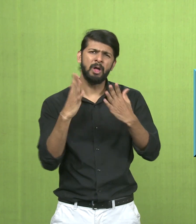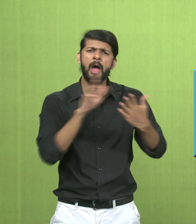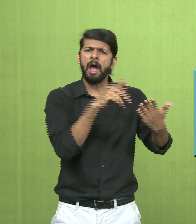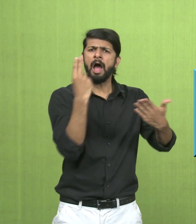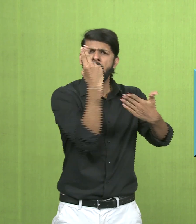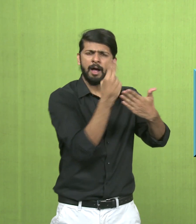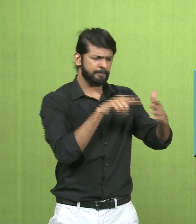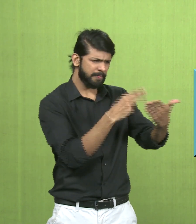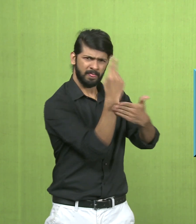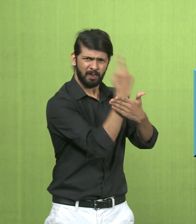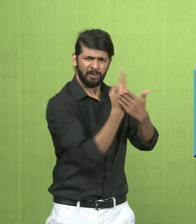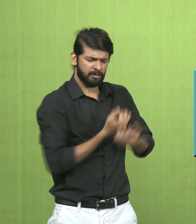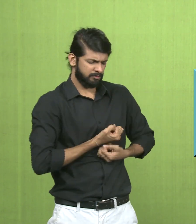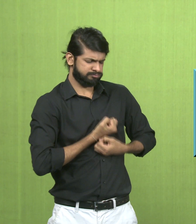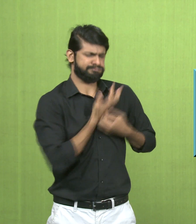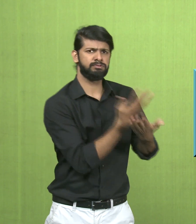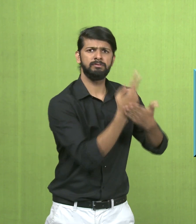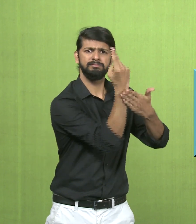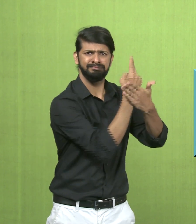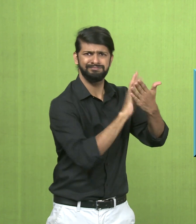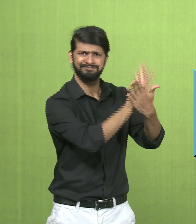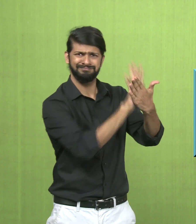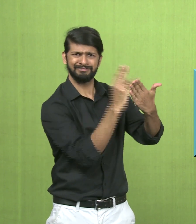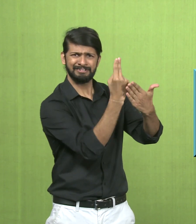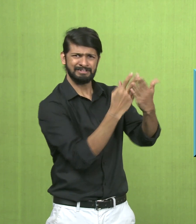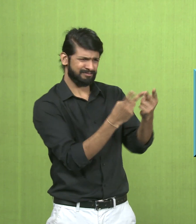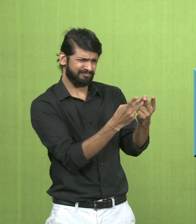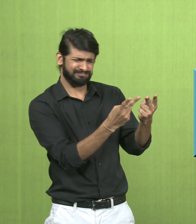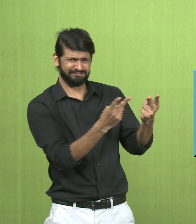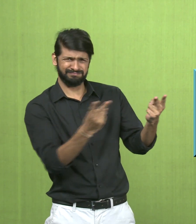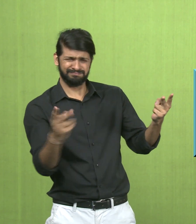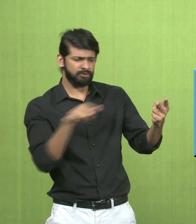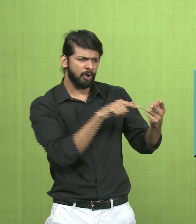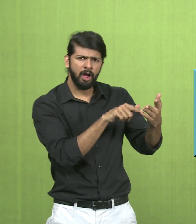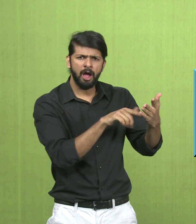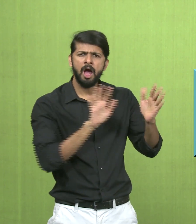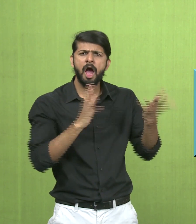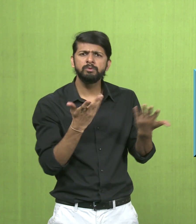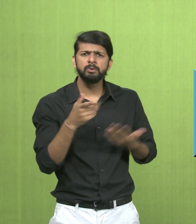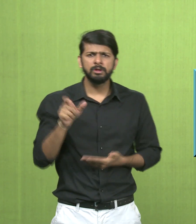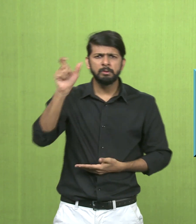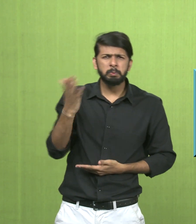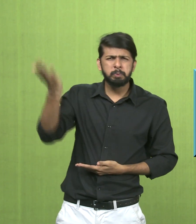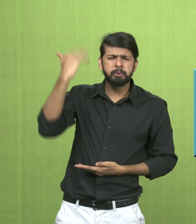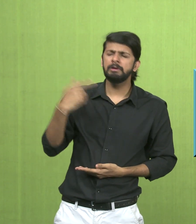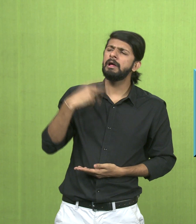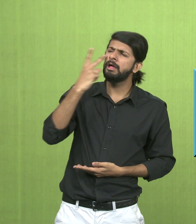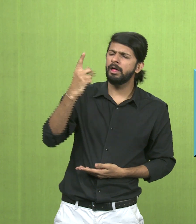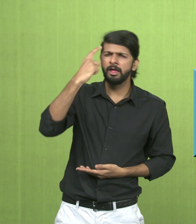that artists even during that time longed to express the aesthetic experiences in their day-to-day